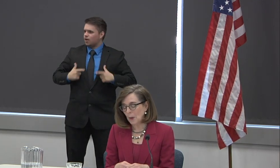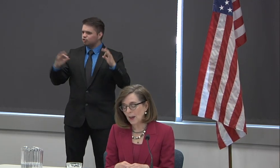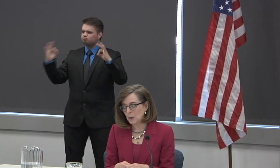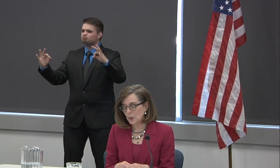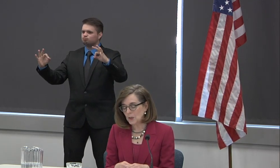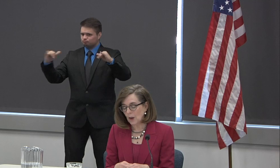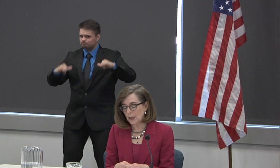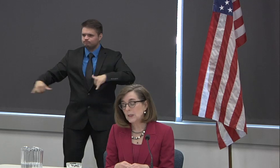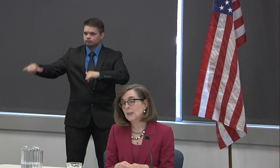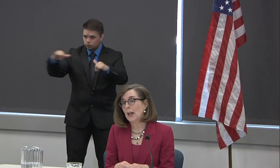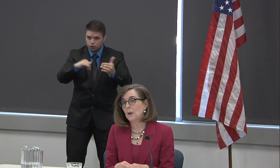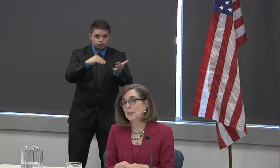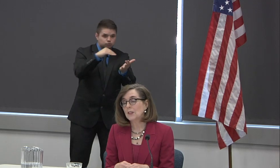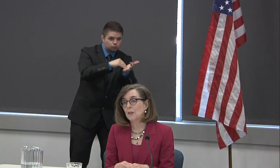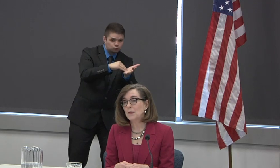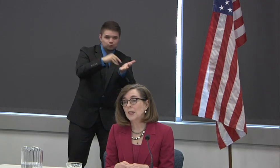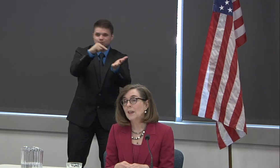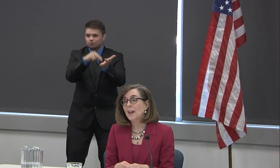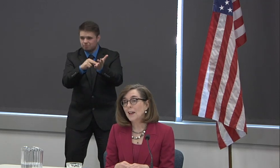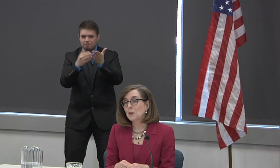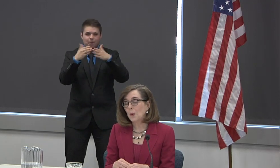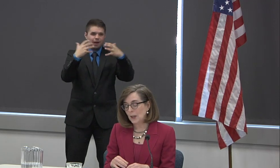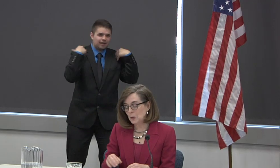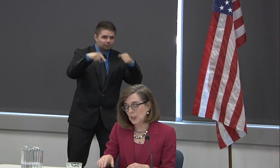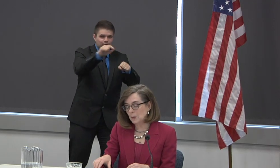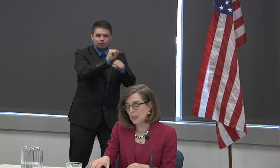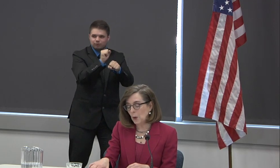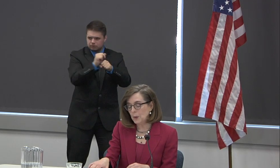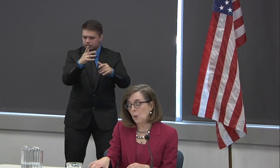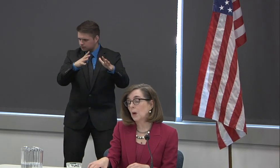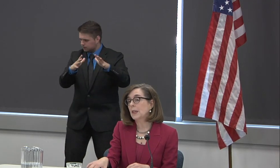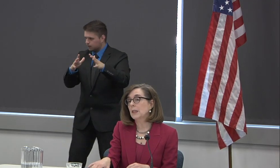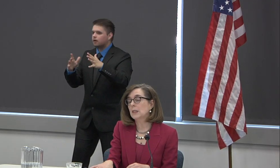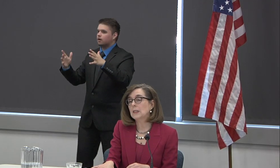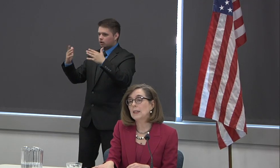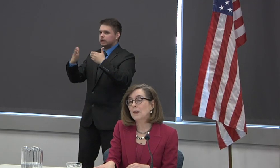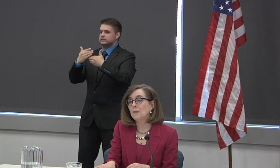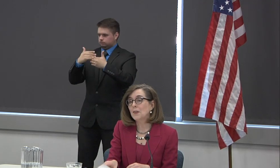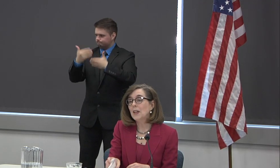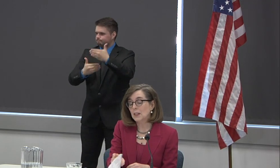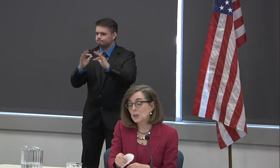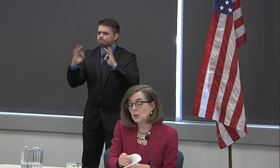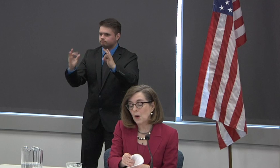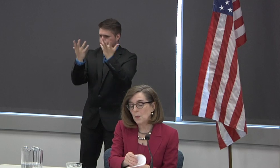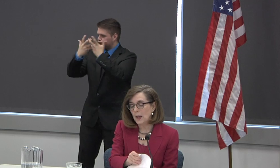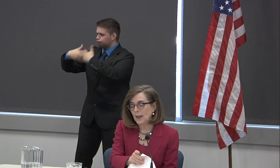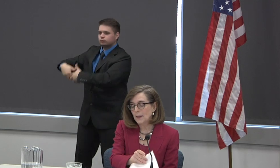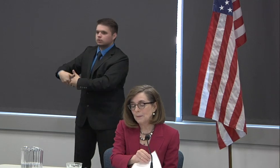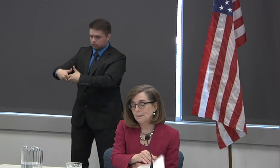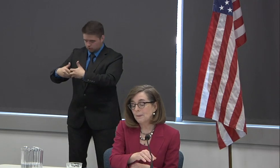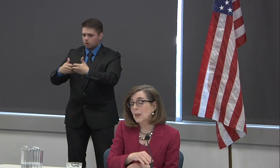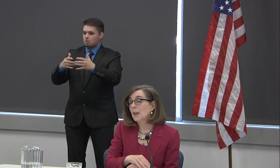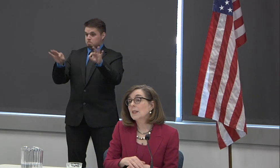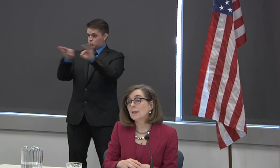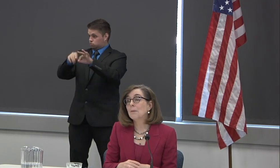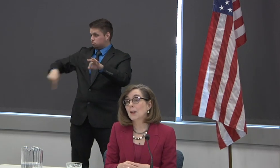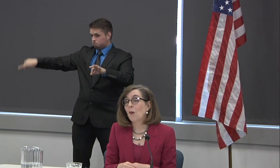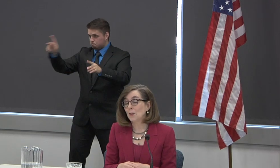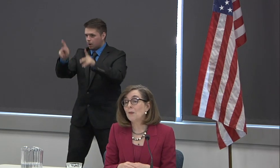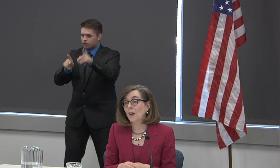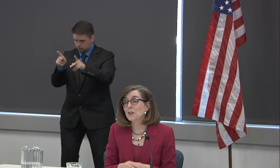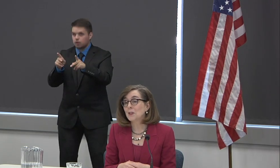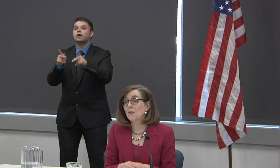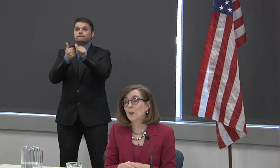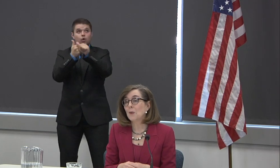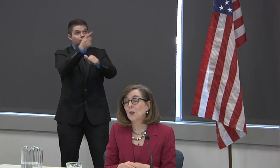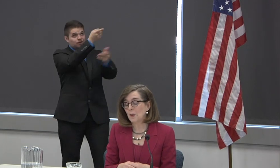experts guide us on how to safely and gradually reopen Oregon in a safe and strong way. It's up to all of us